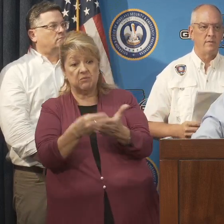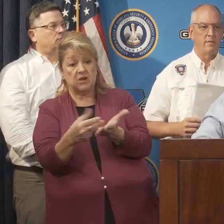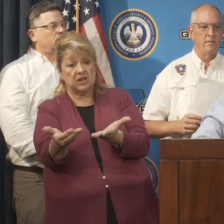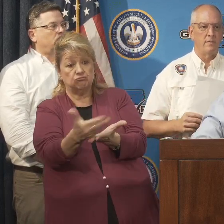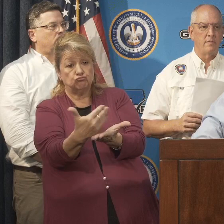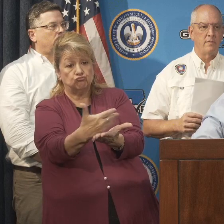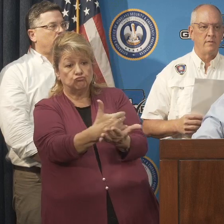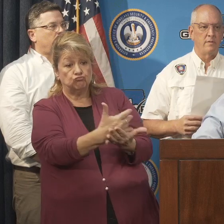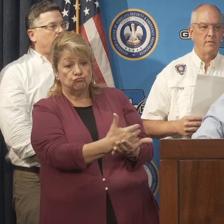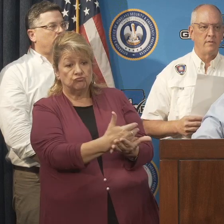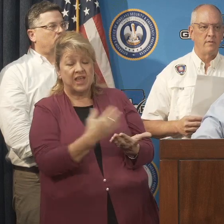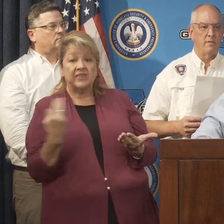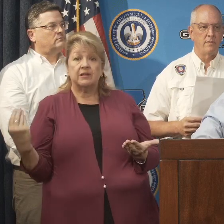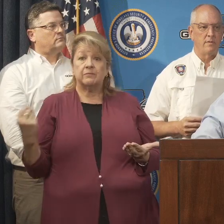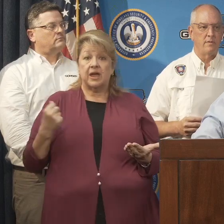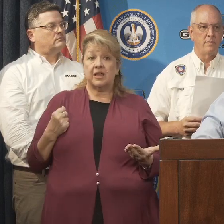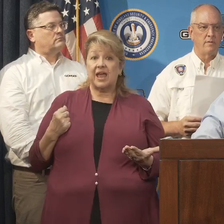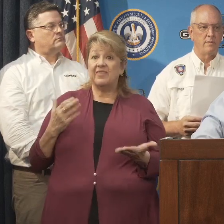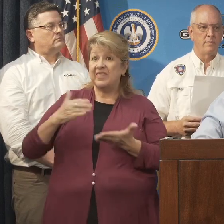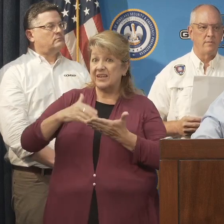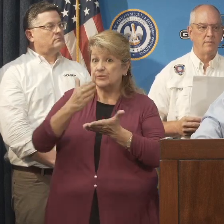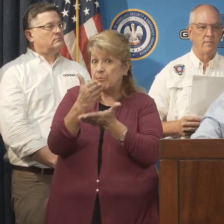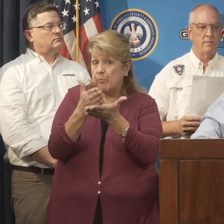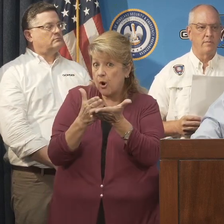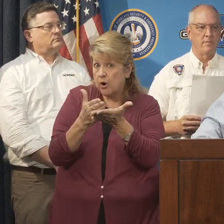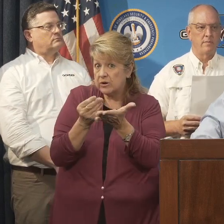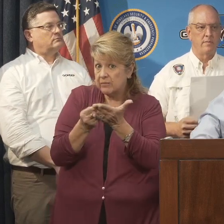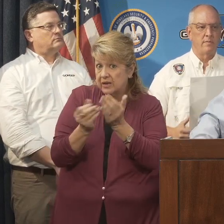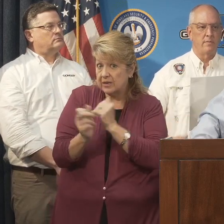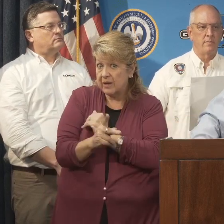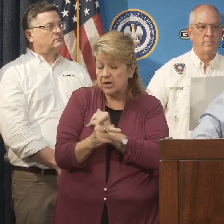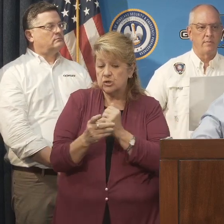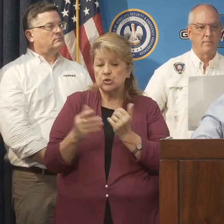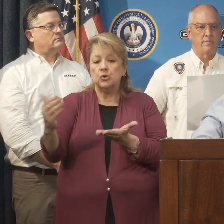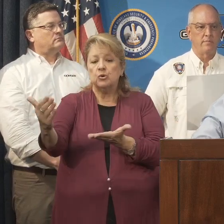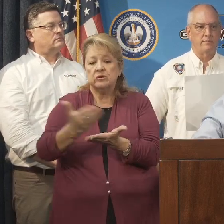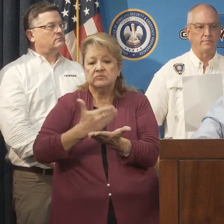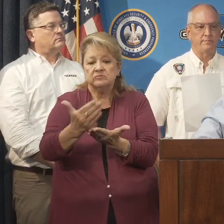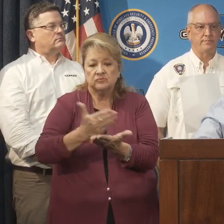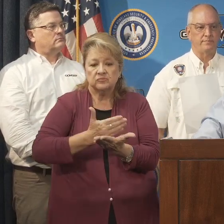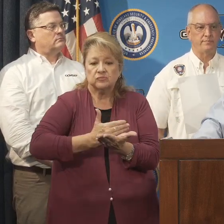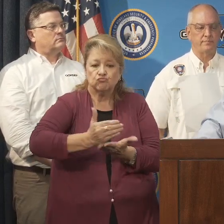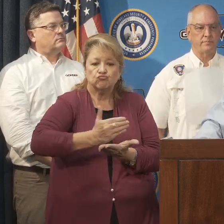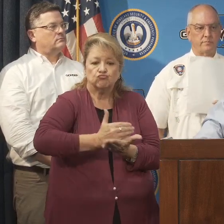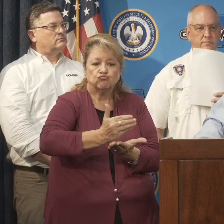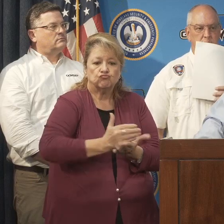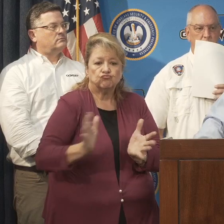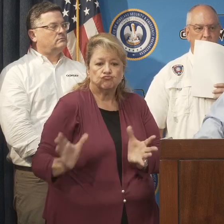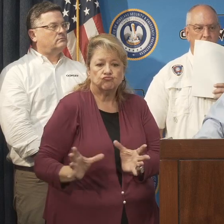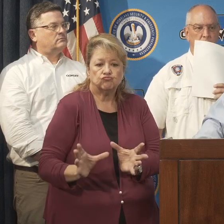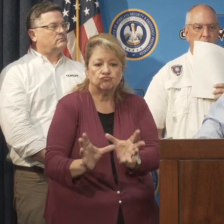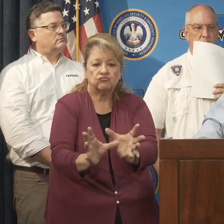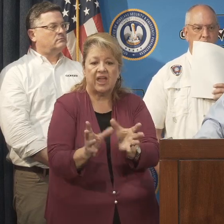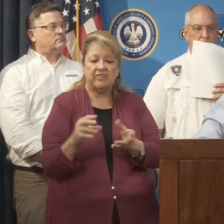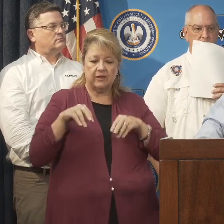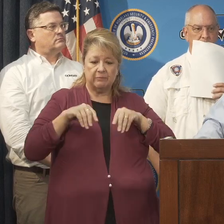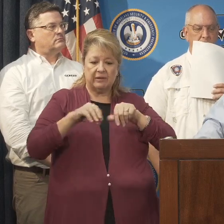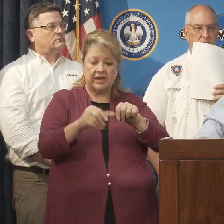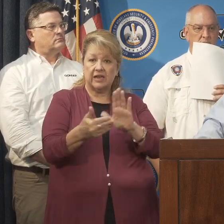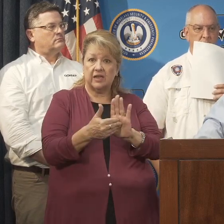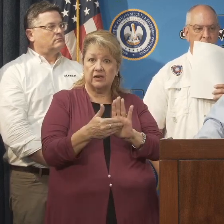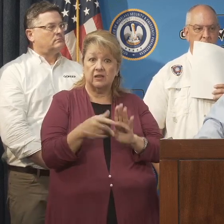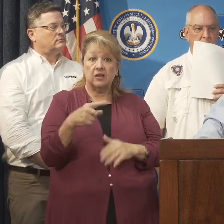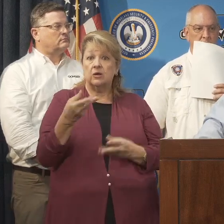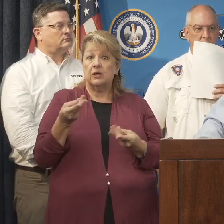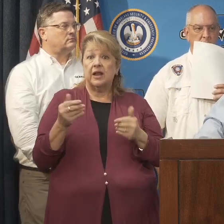partial reimbursement for you to go and clean it and replant it. And so for many of the landowners that lost from the hurricanes,